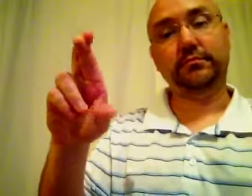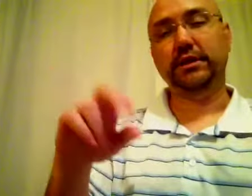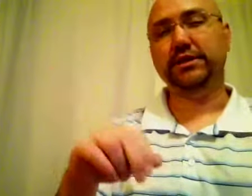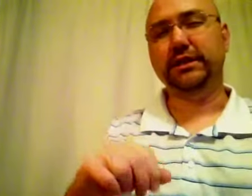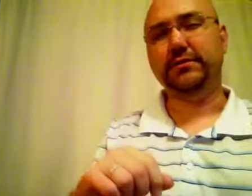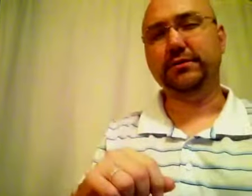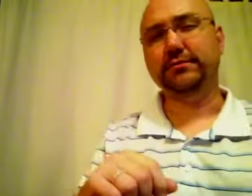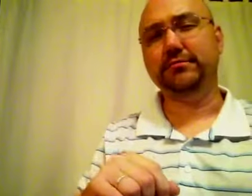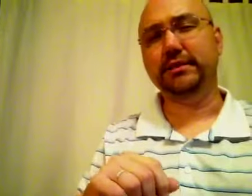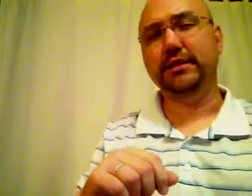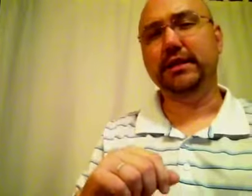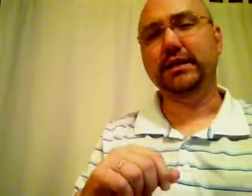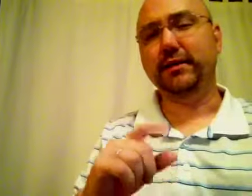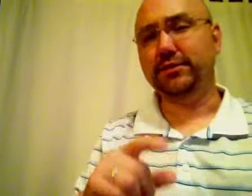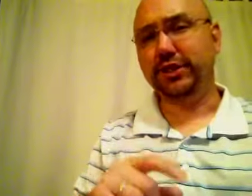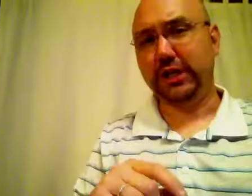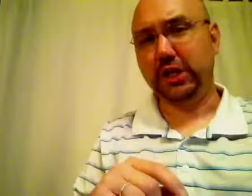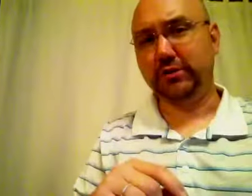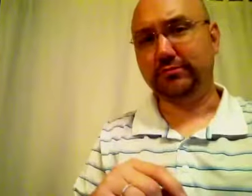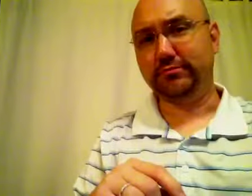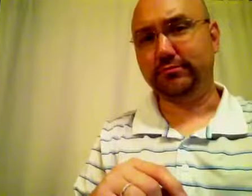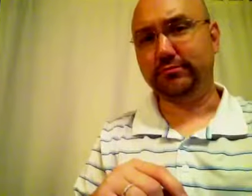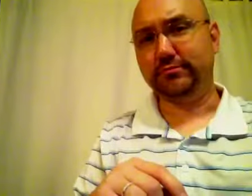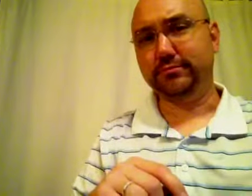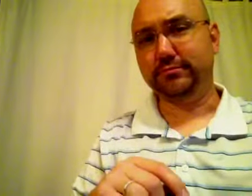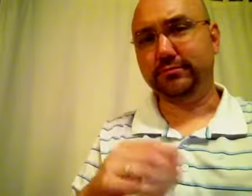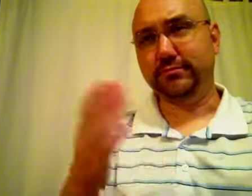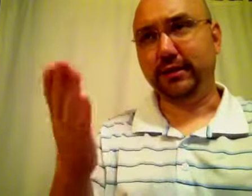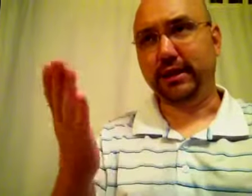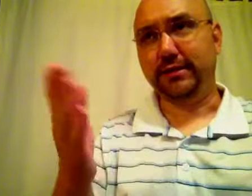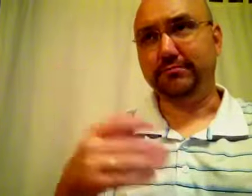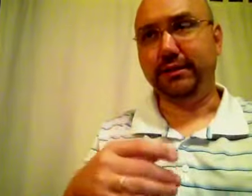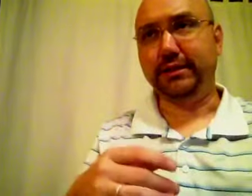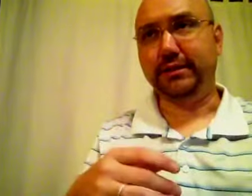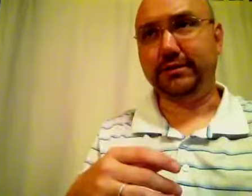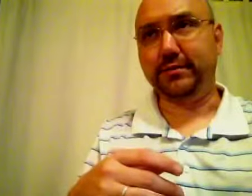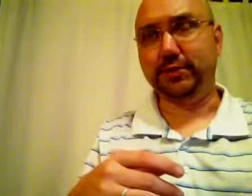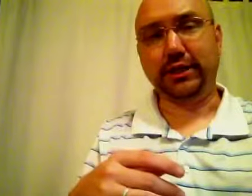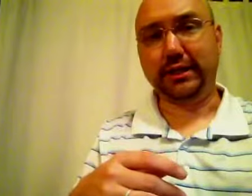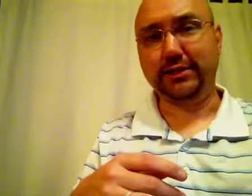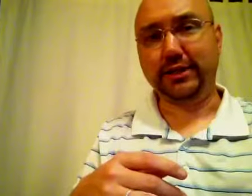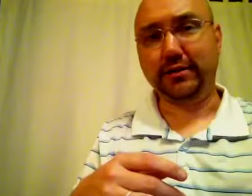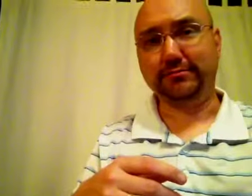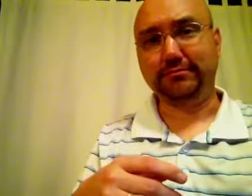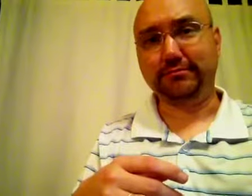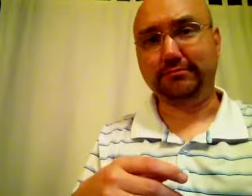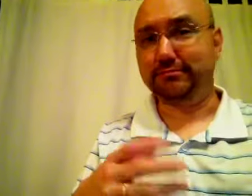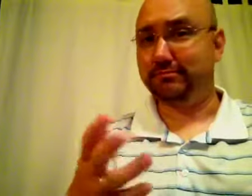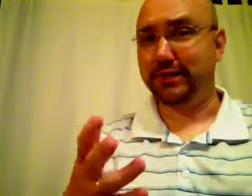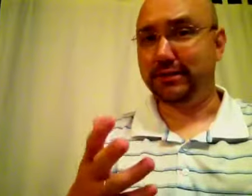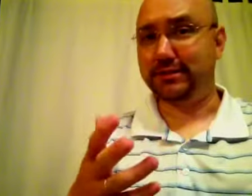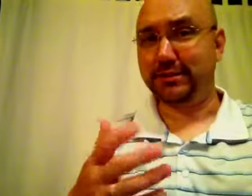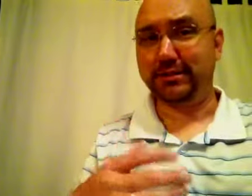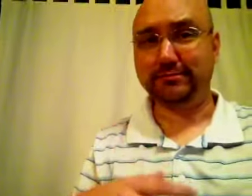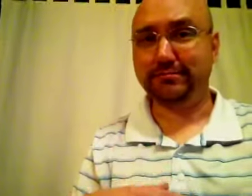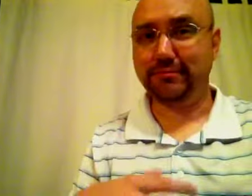Did you get that one? That was chair. I picked it because I'm looking at a chair. It's